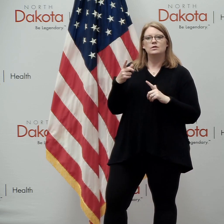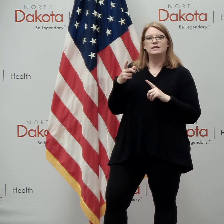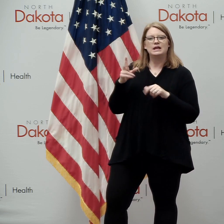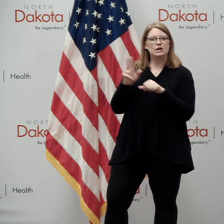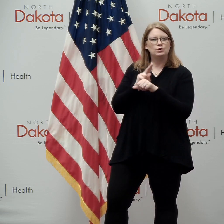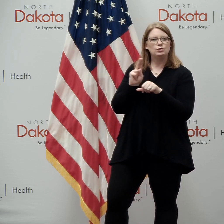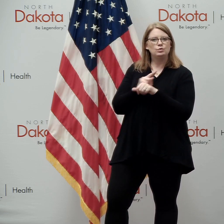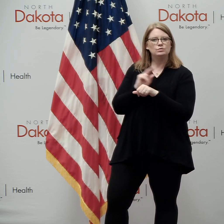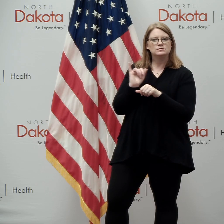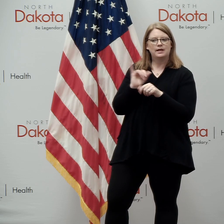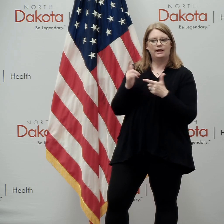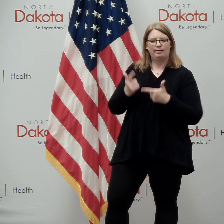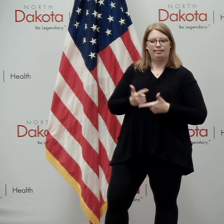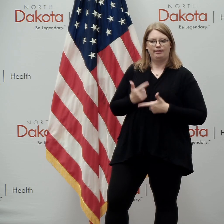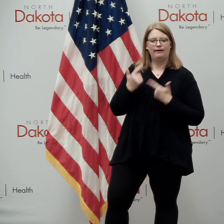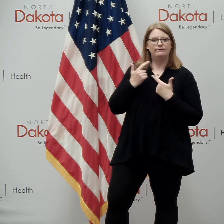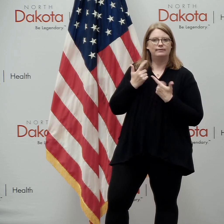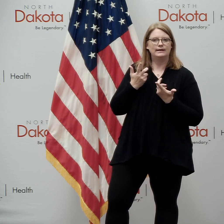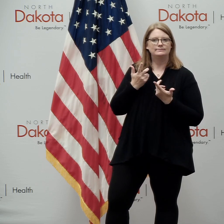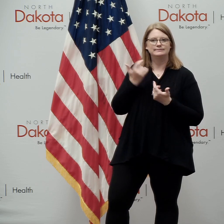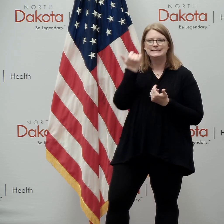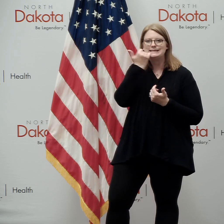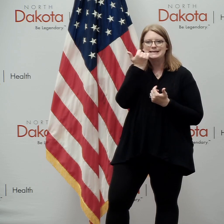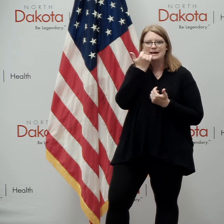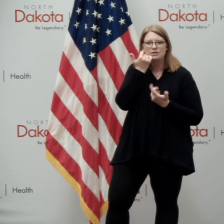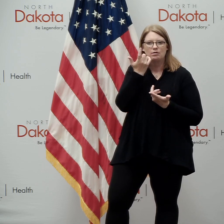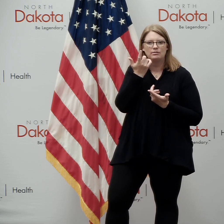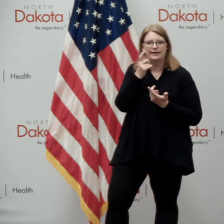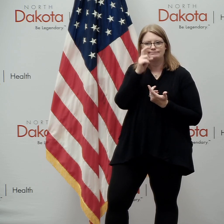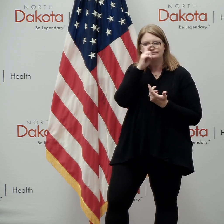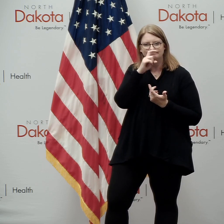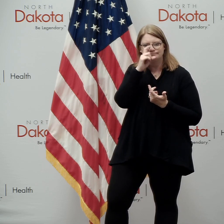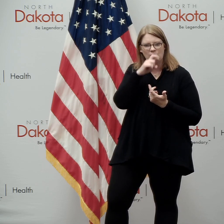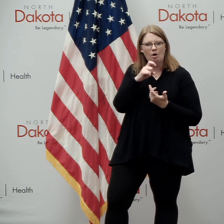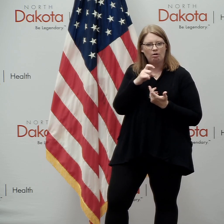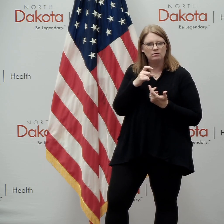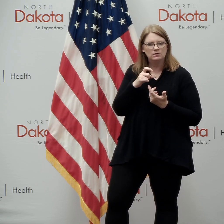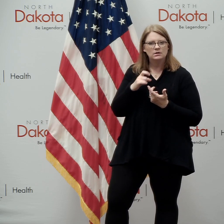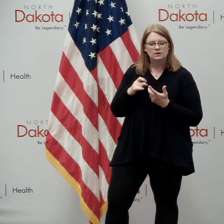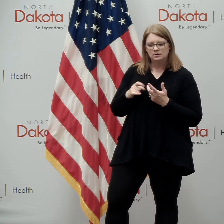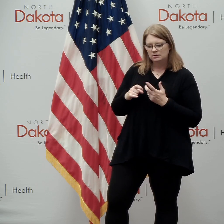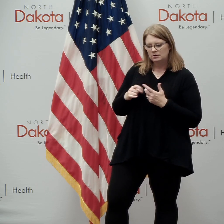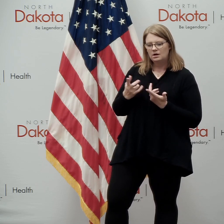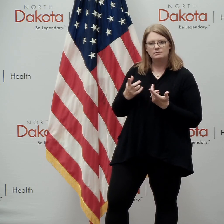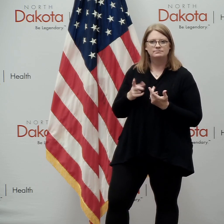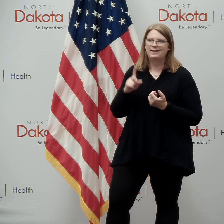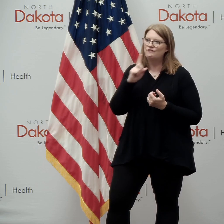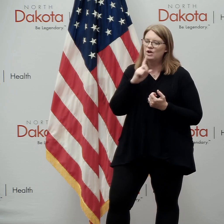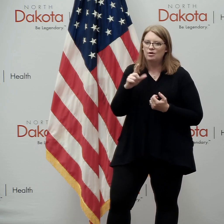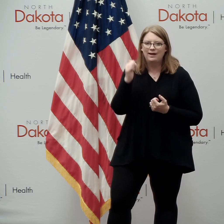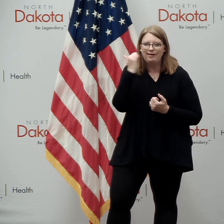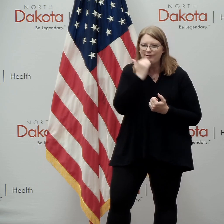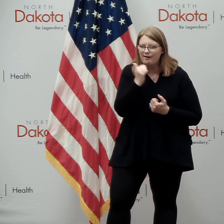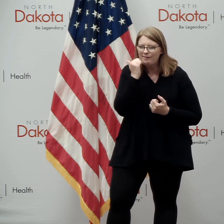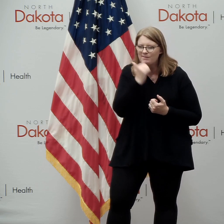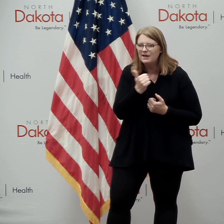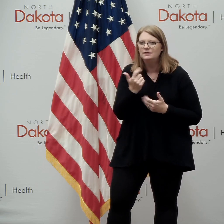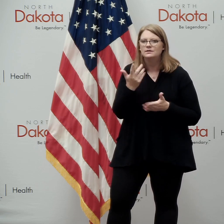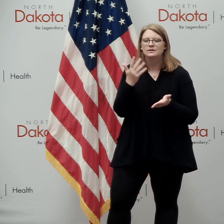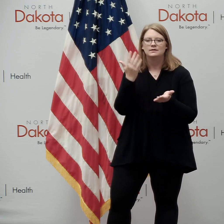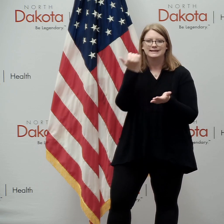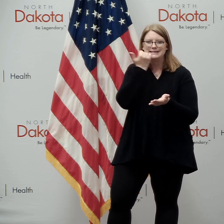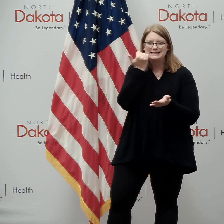on very lifelike dental mannequins instead of a live patient. This is a common practice among dental